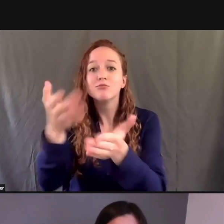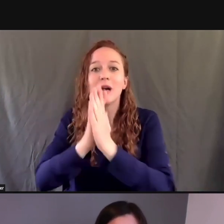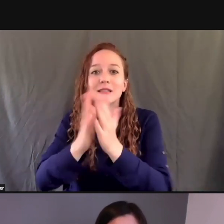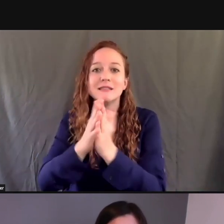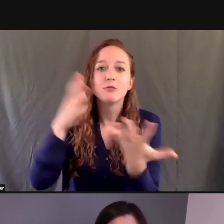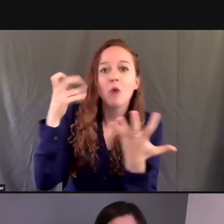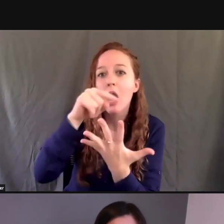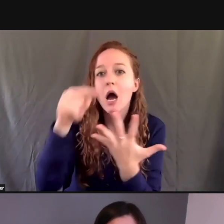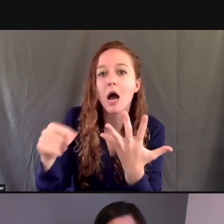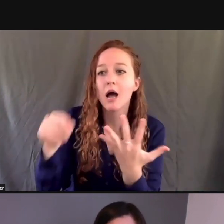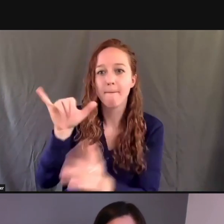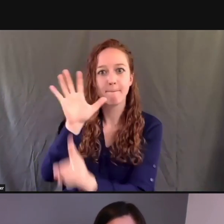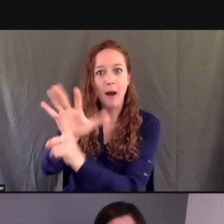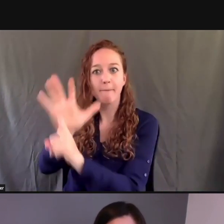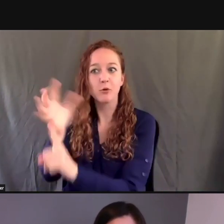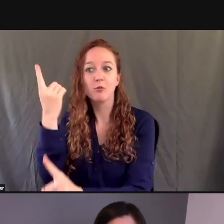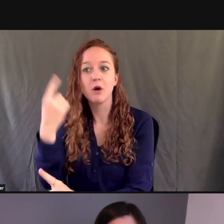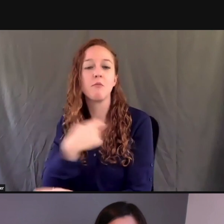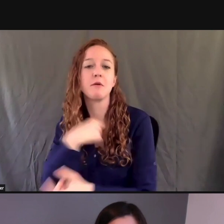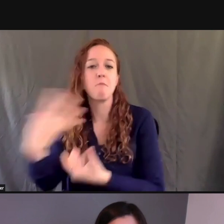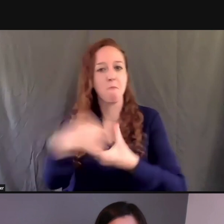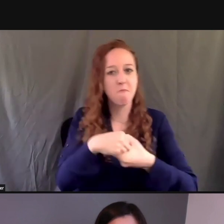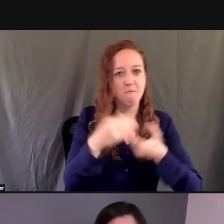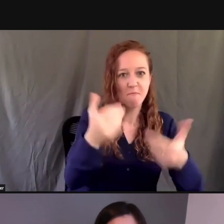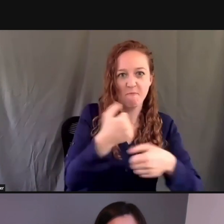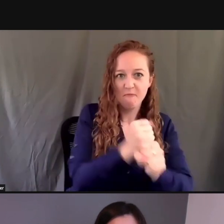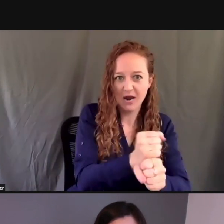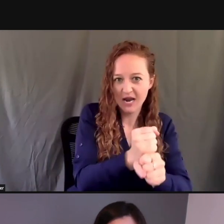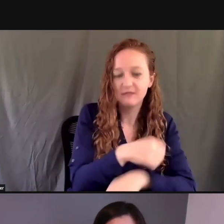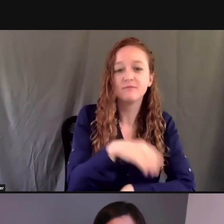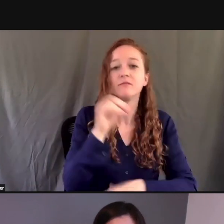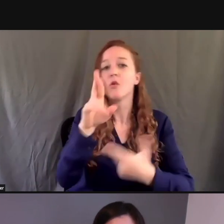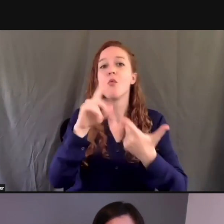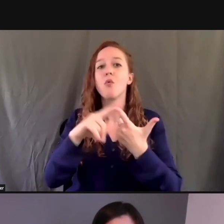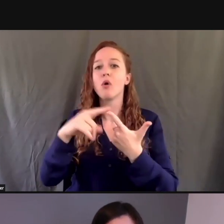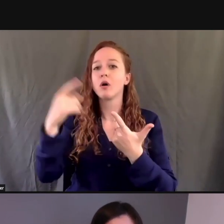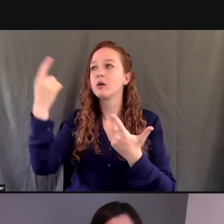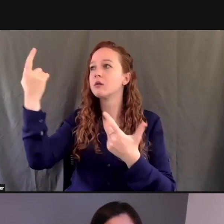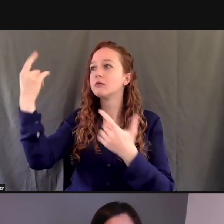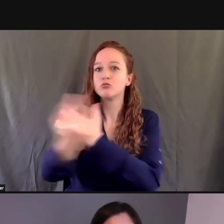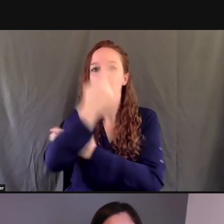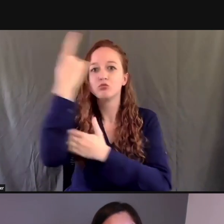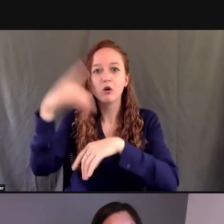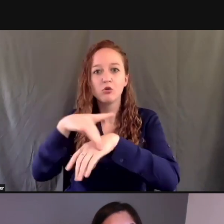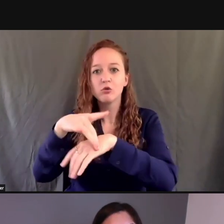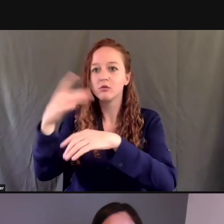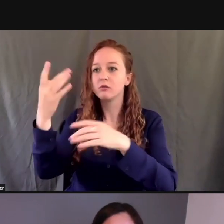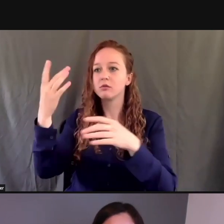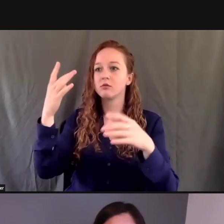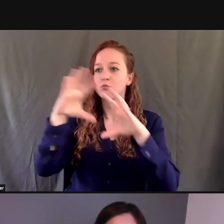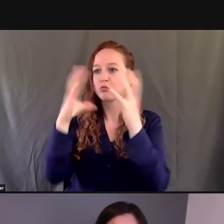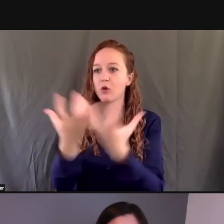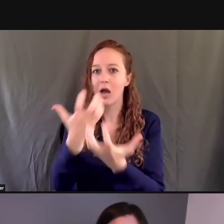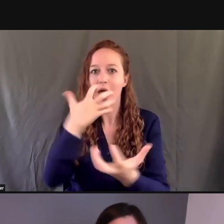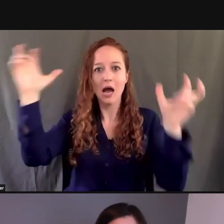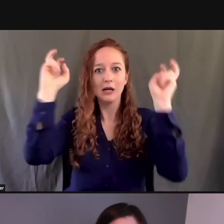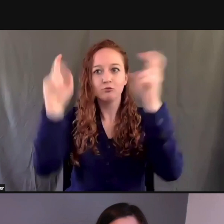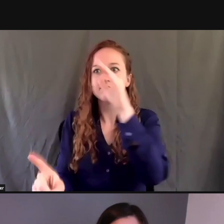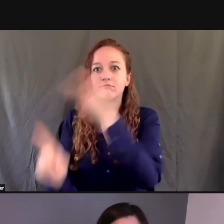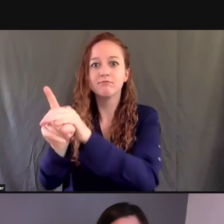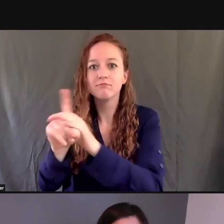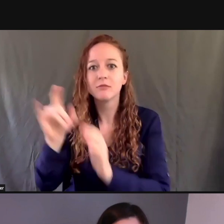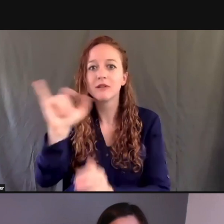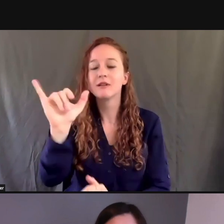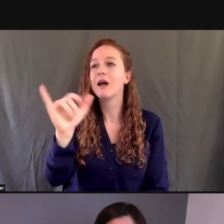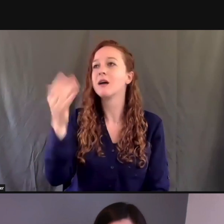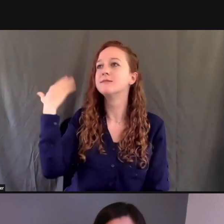And, you know, how we made all of this, that's what we're going to show you. So this shows our workflow from A to Z in